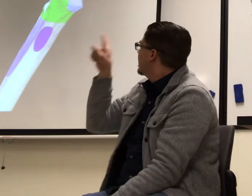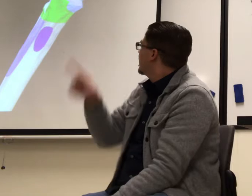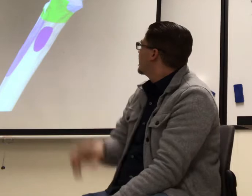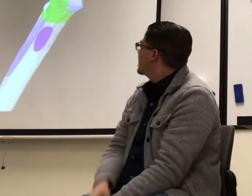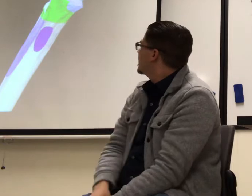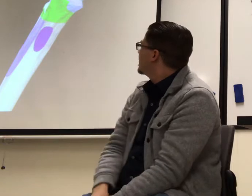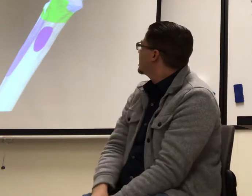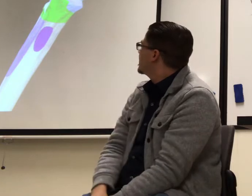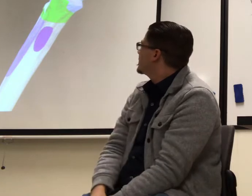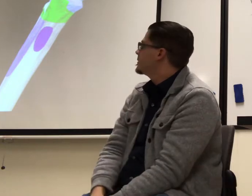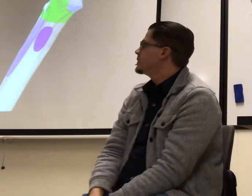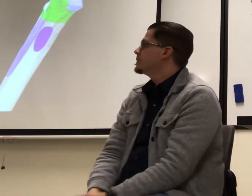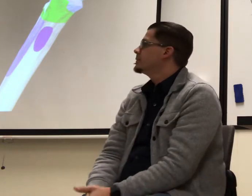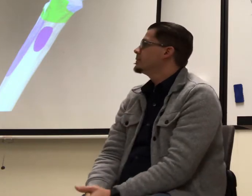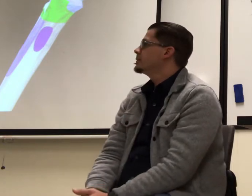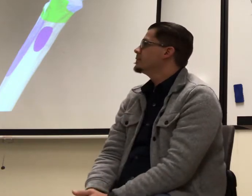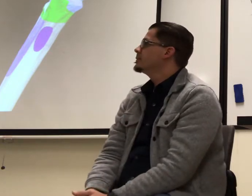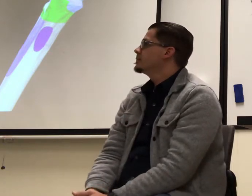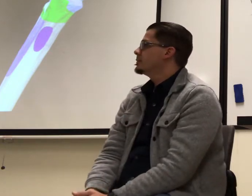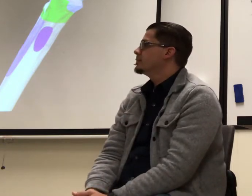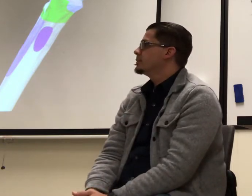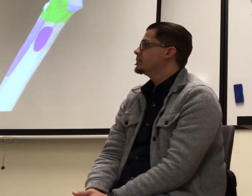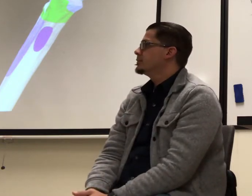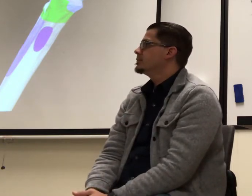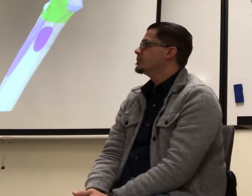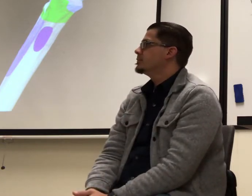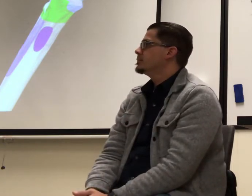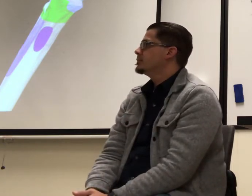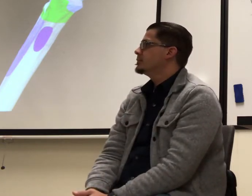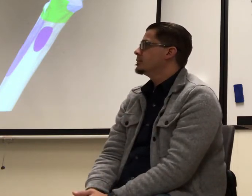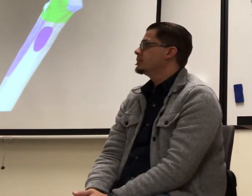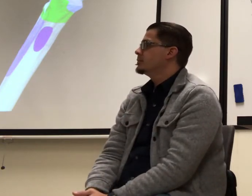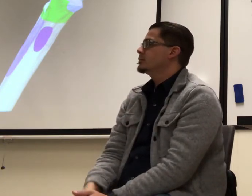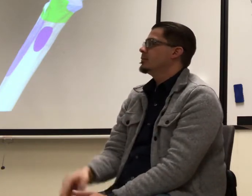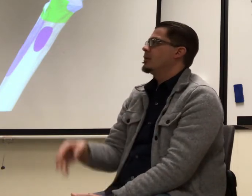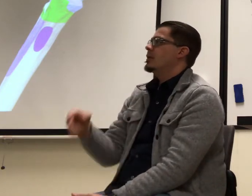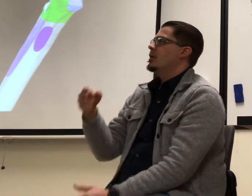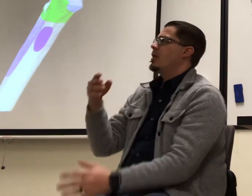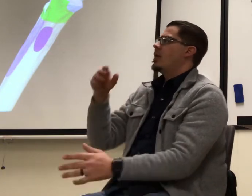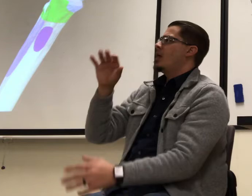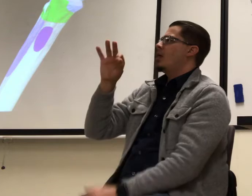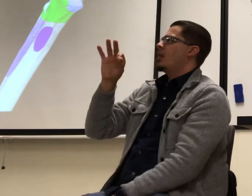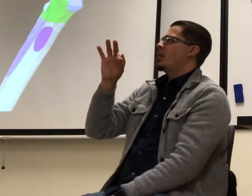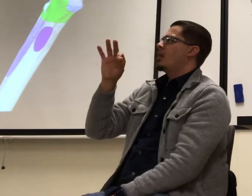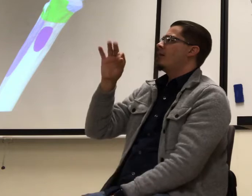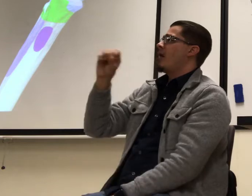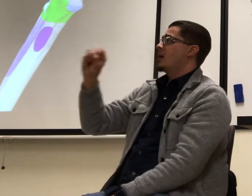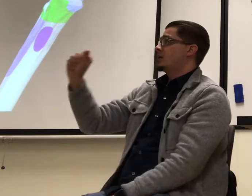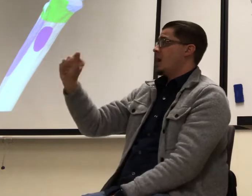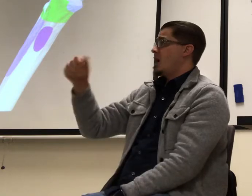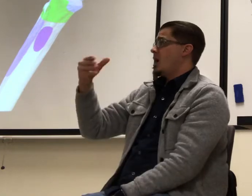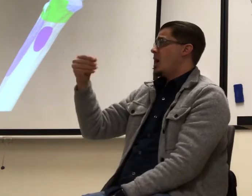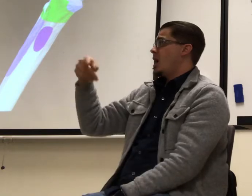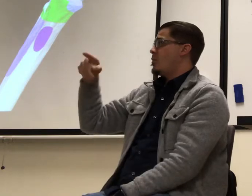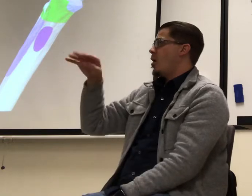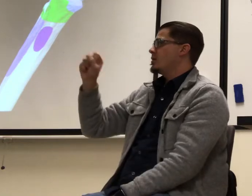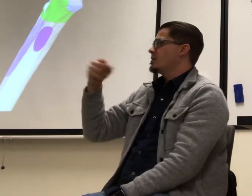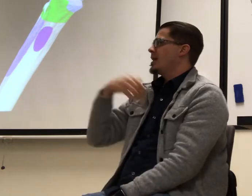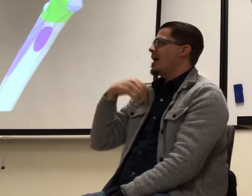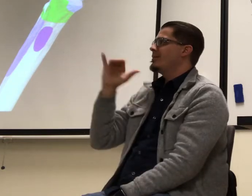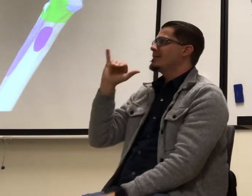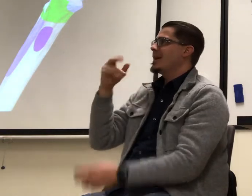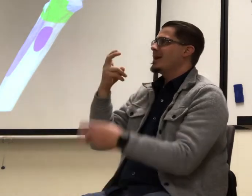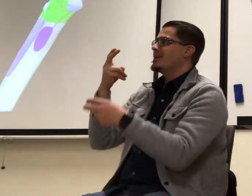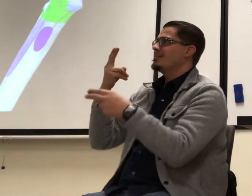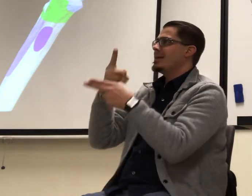ago. The whole point of the fossa and the process, they have the same name, right? Because they fit into each